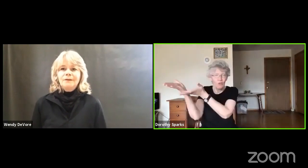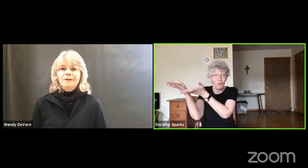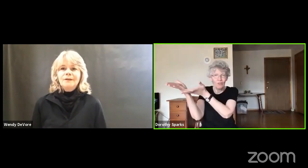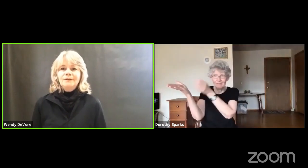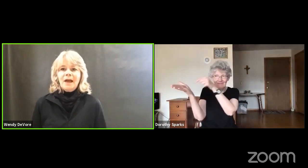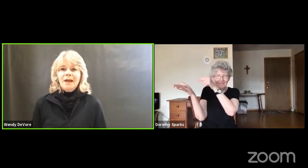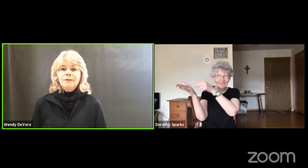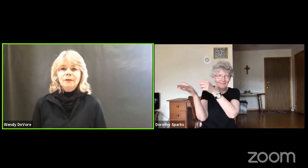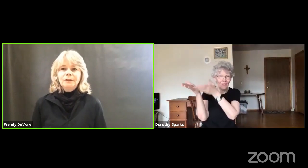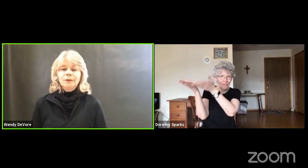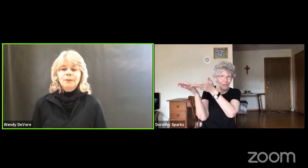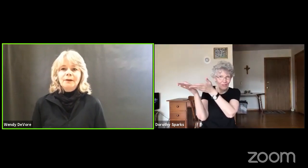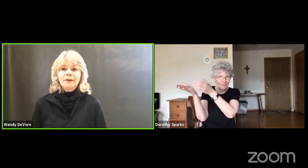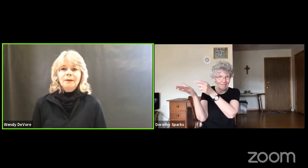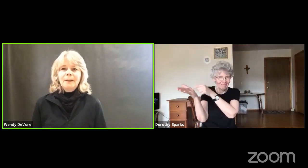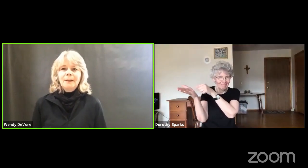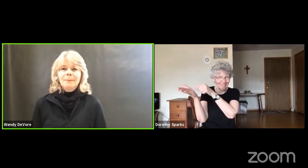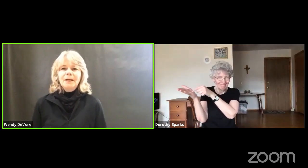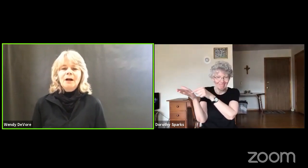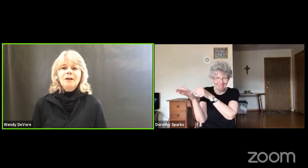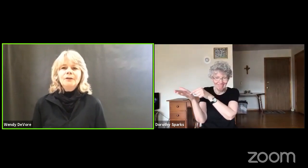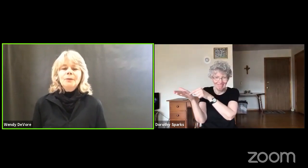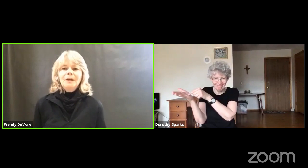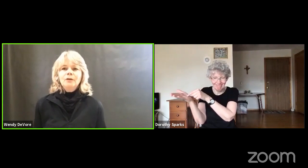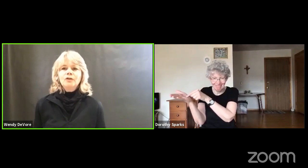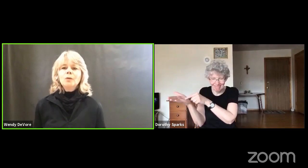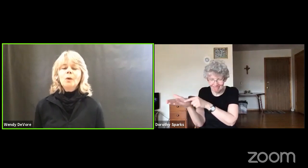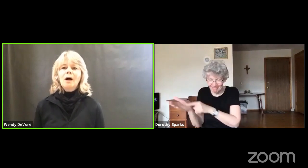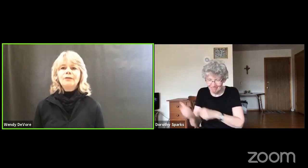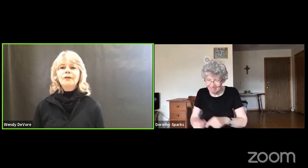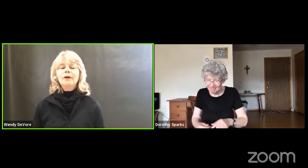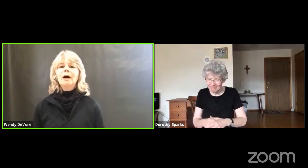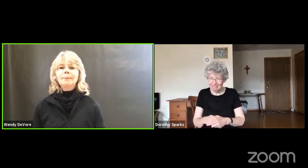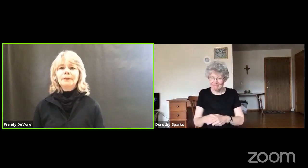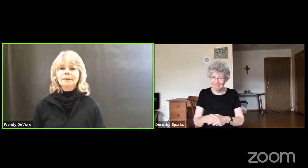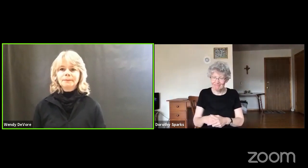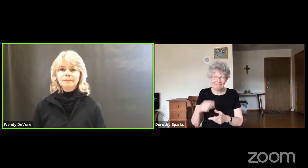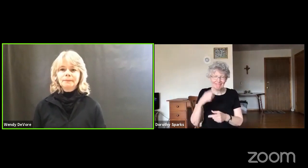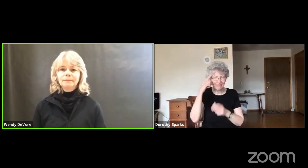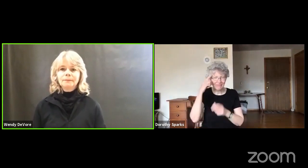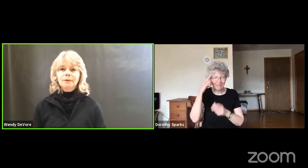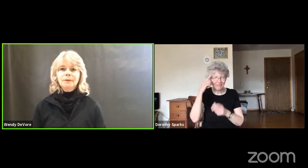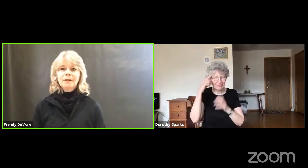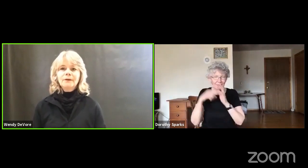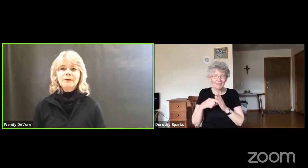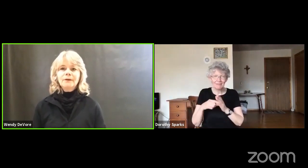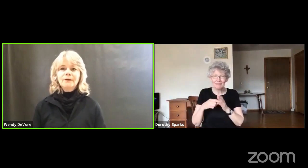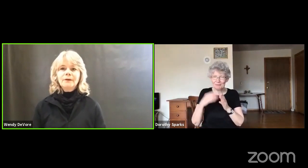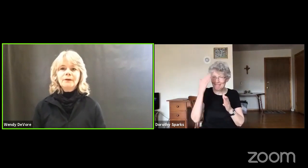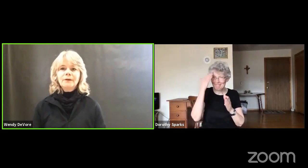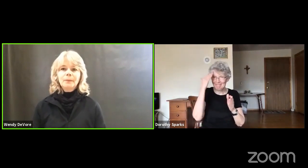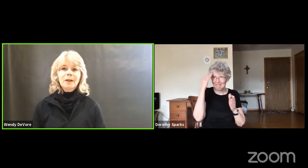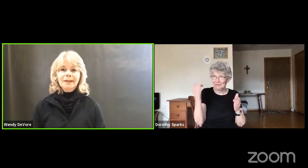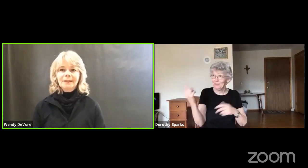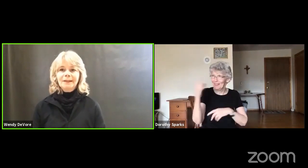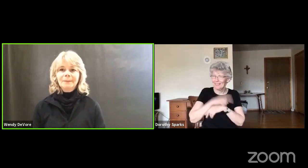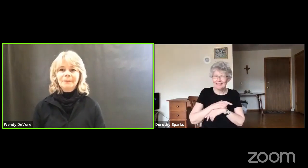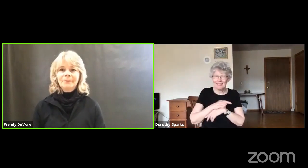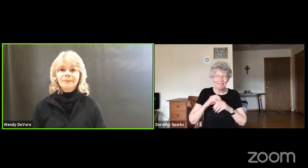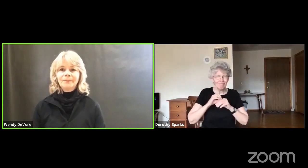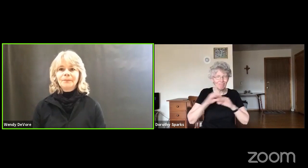Now, this is the sign for surrender, but it also means to offer up, to give up.